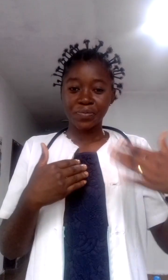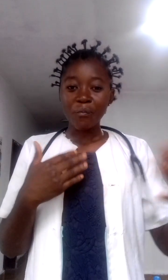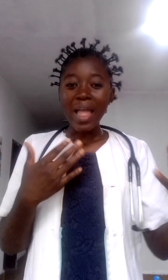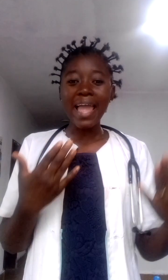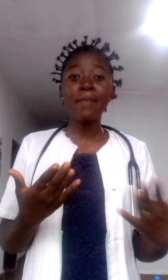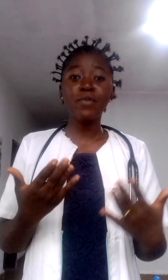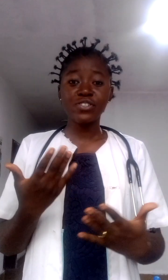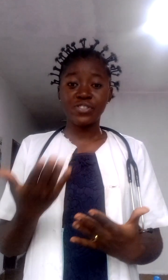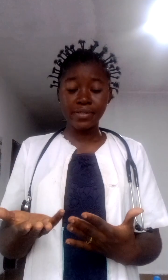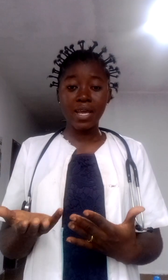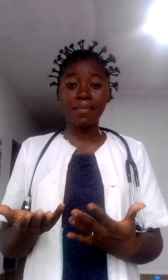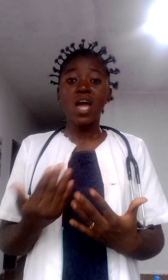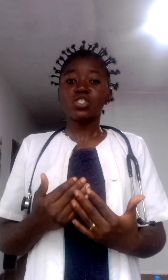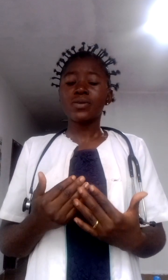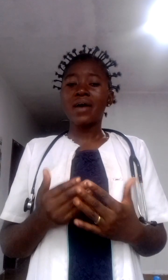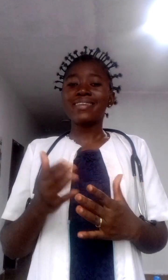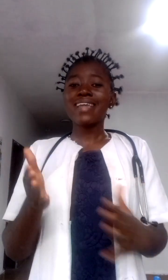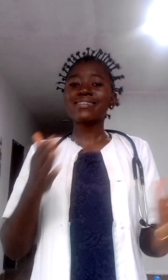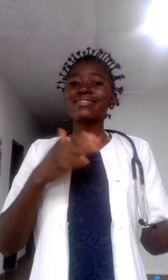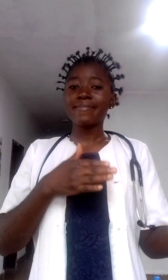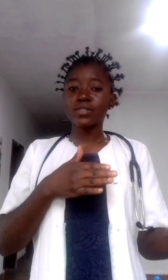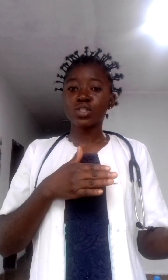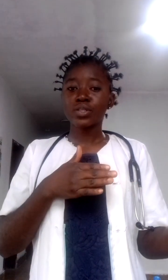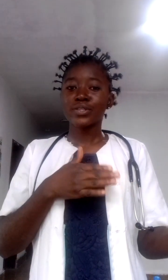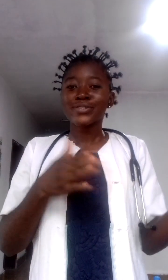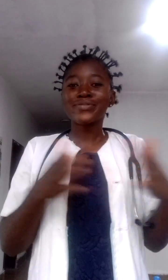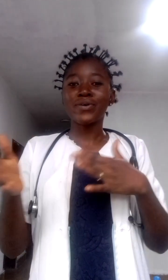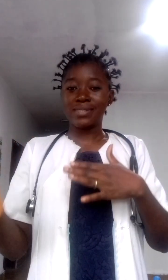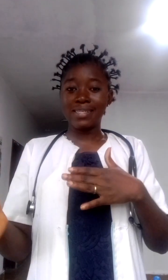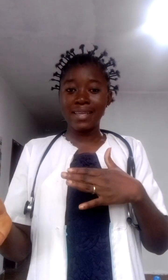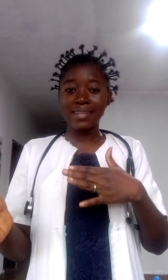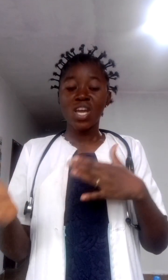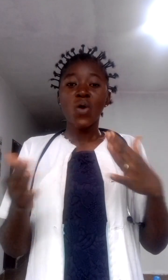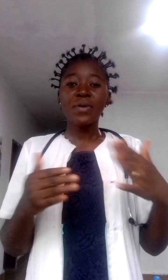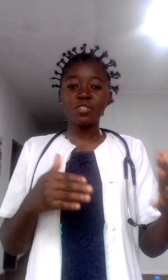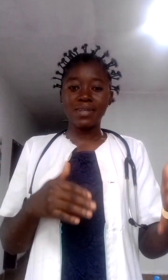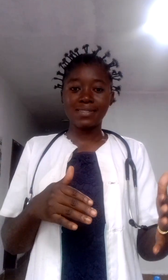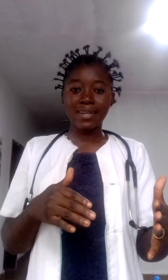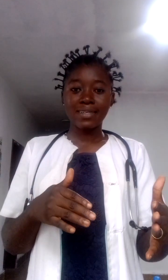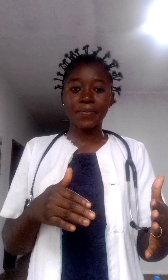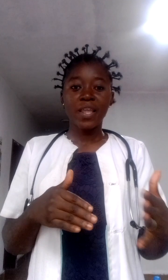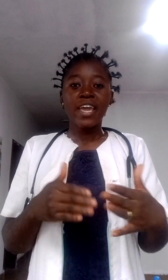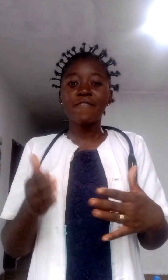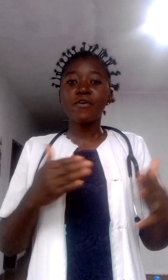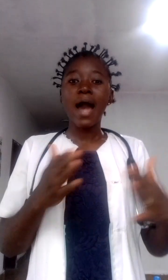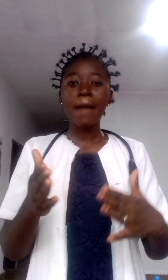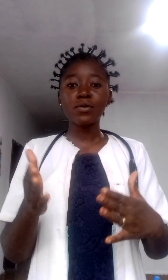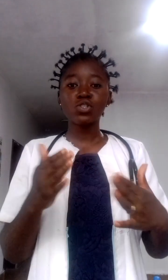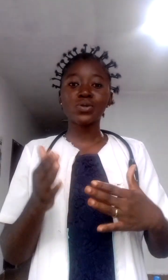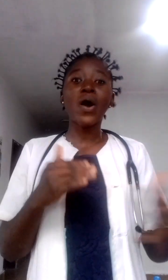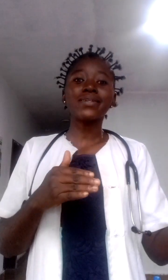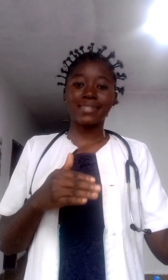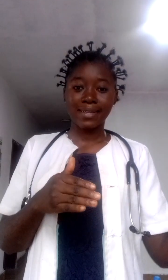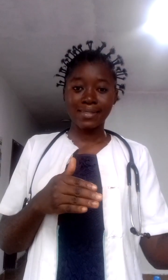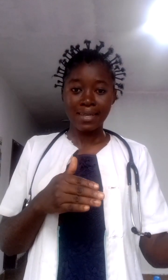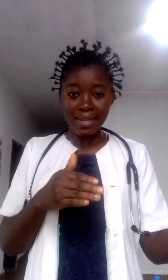your immune system. So now it takes 7 to 14 days, which means that if you happen to contact